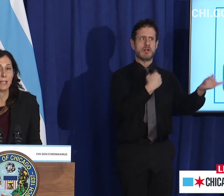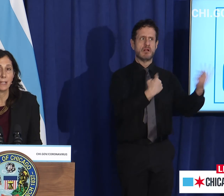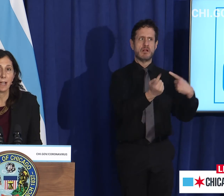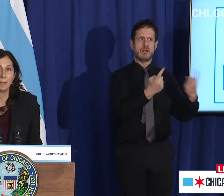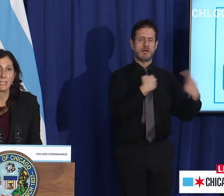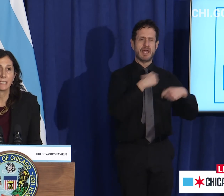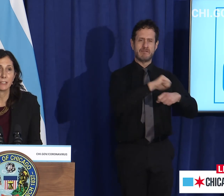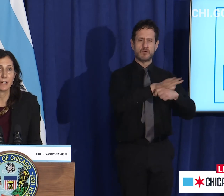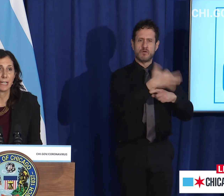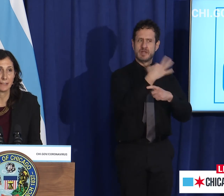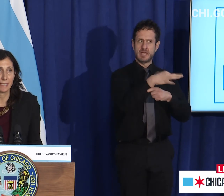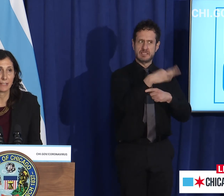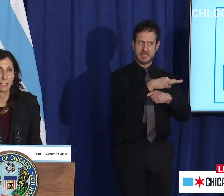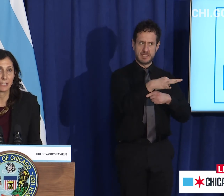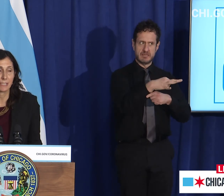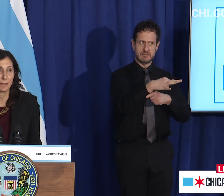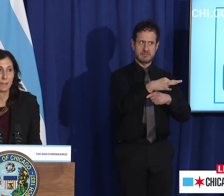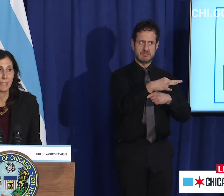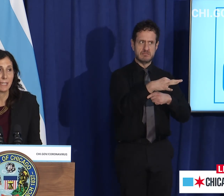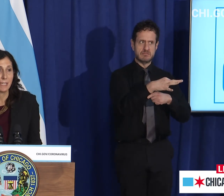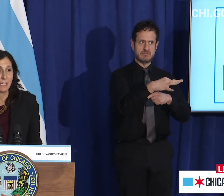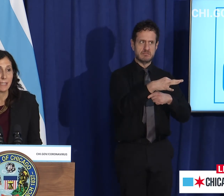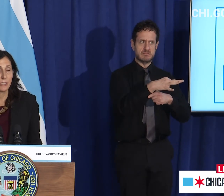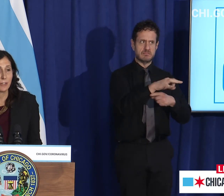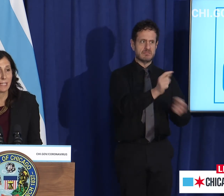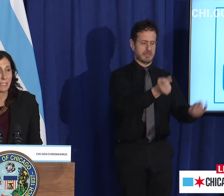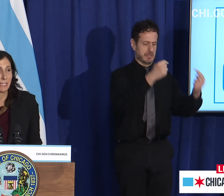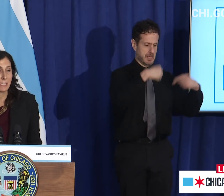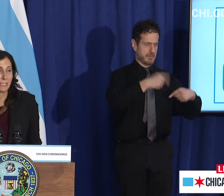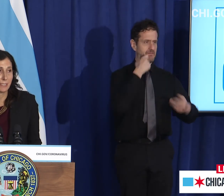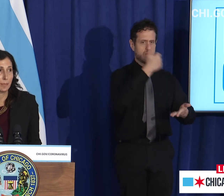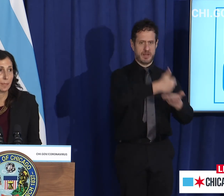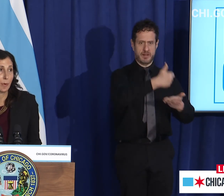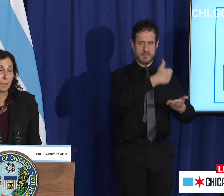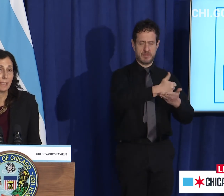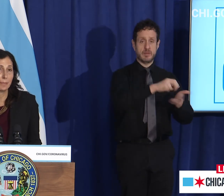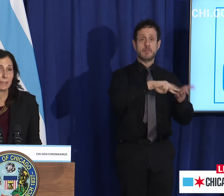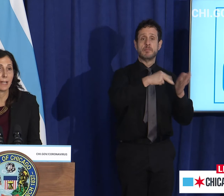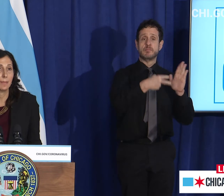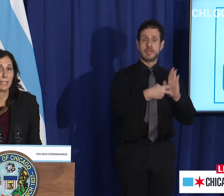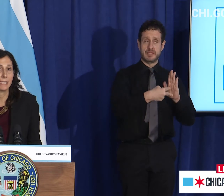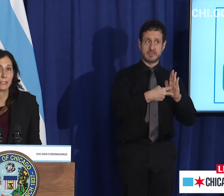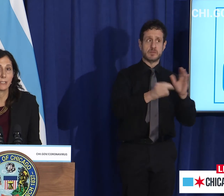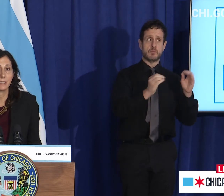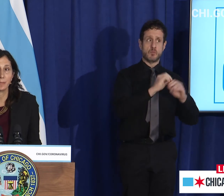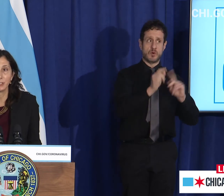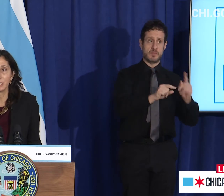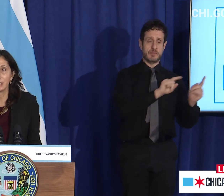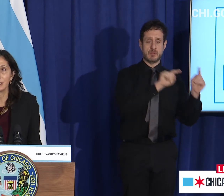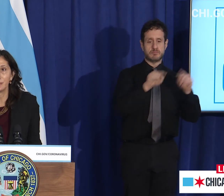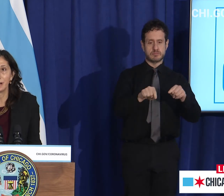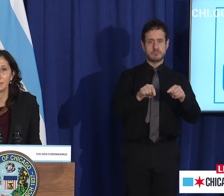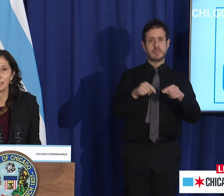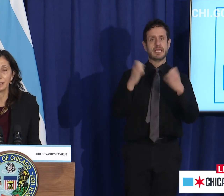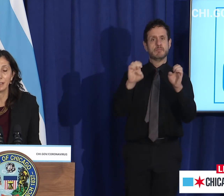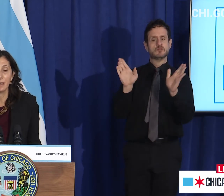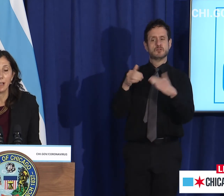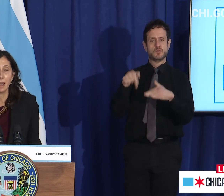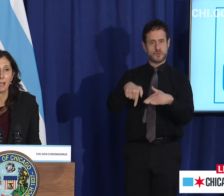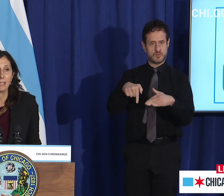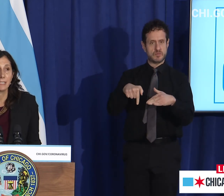COVID coming into our healthcare system. This translates into more people coming into the emergency